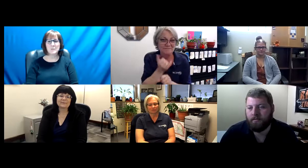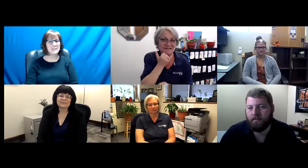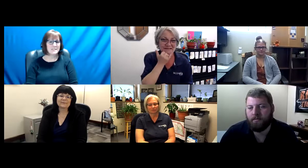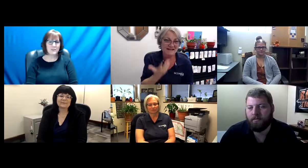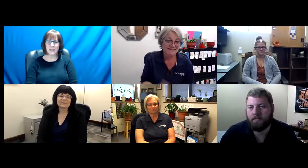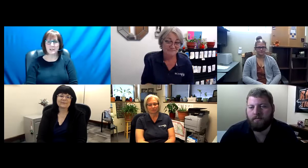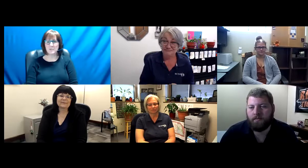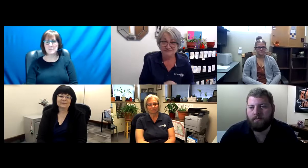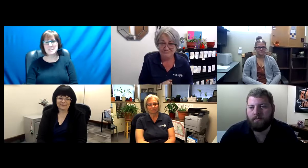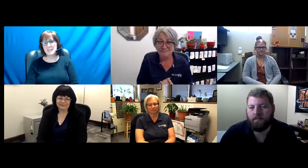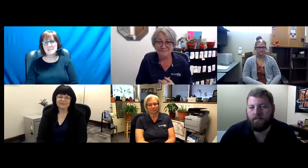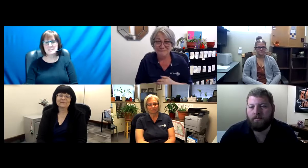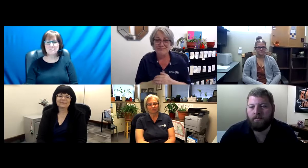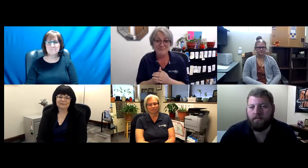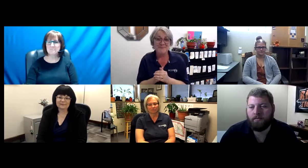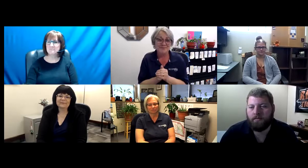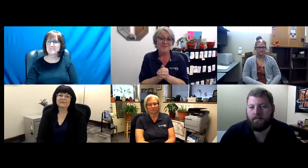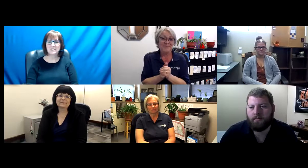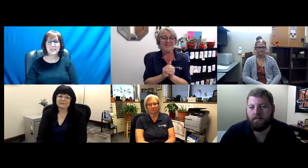it's okay to make mistakes. So, right.